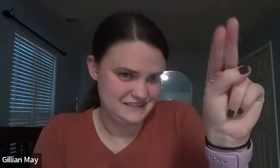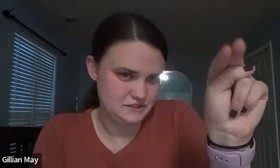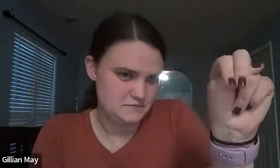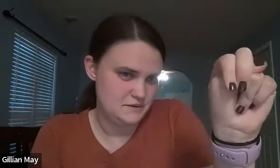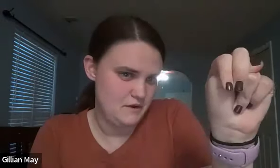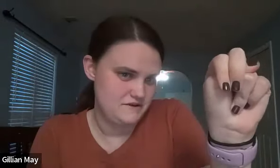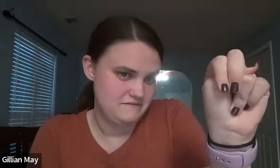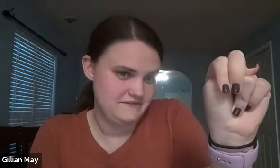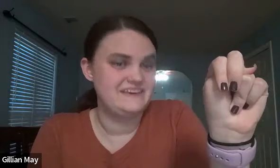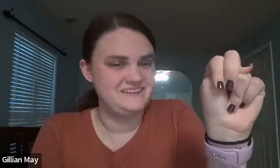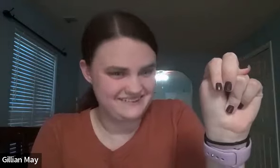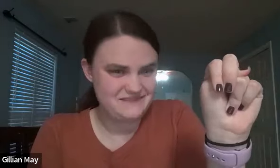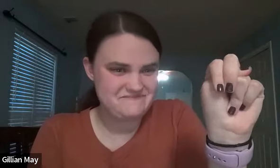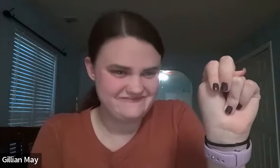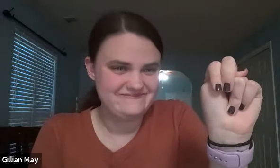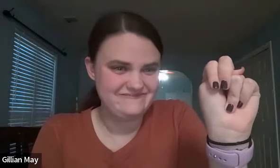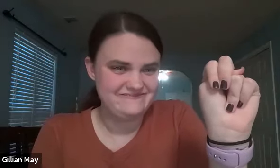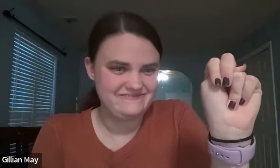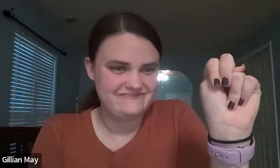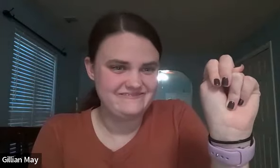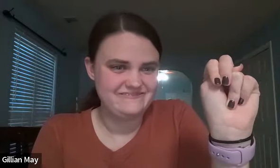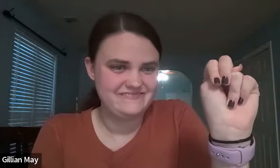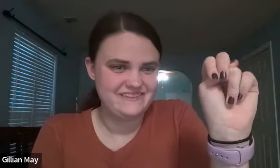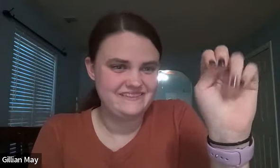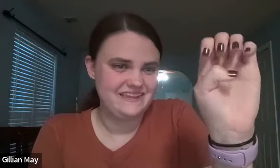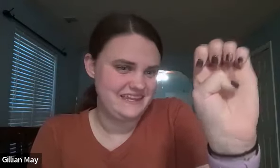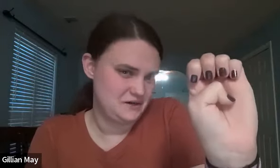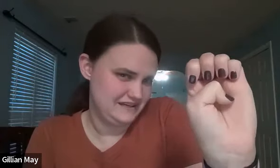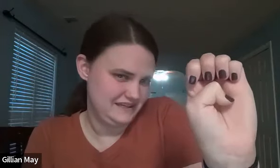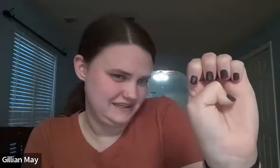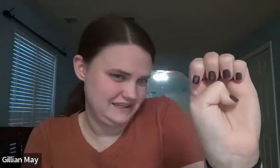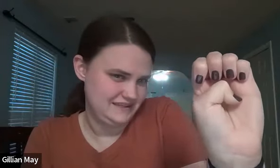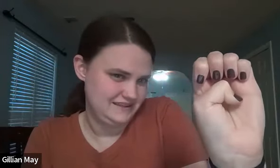So you're gonna put them over them. There you go. Yep. And then our E.